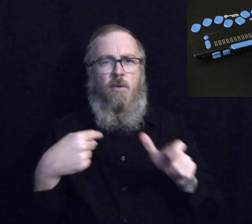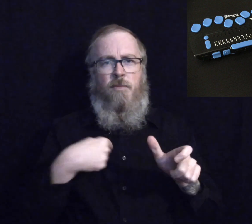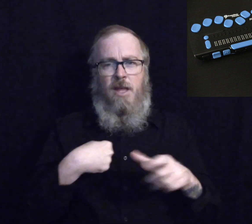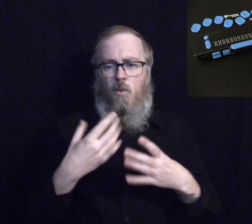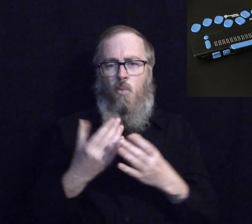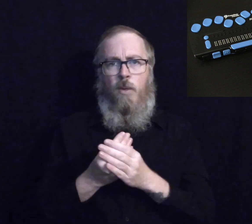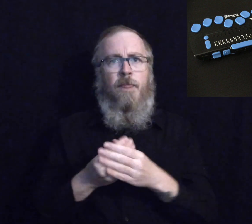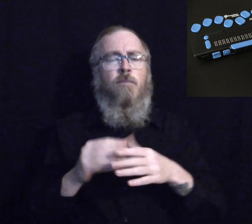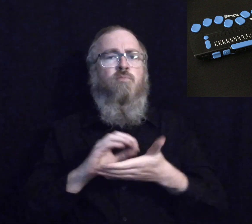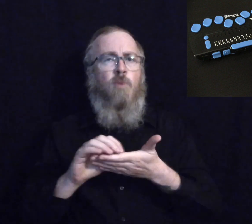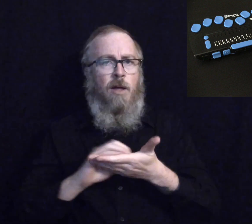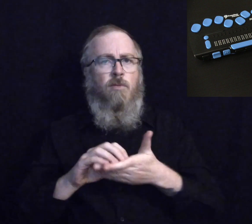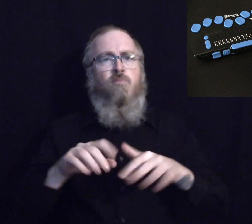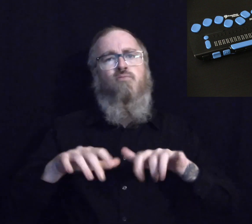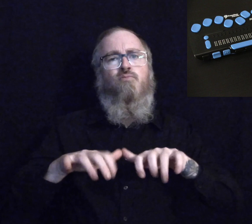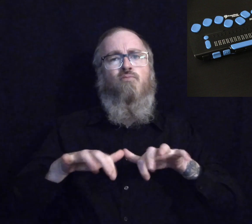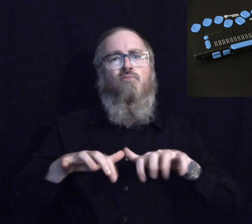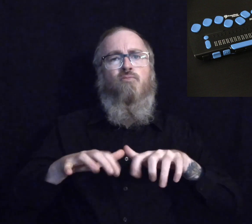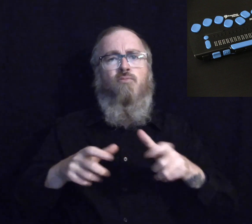using only the Braille display.